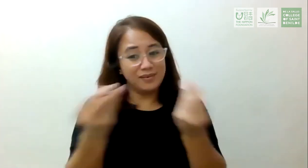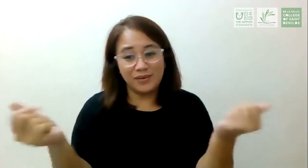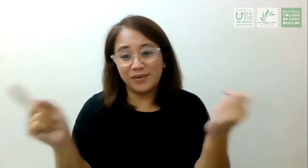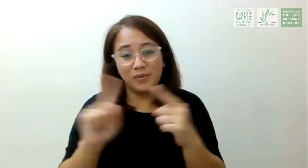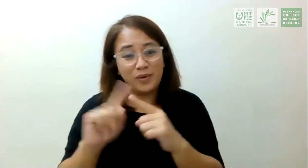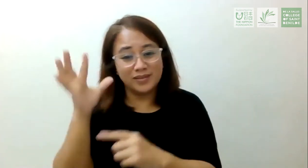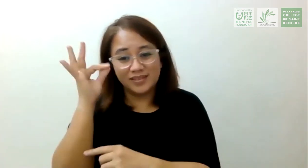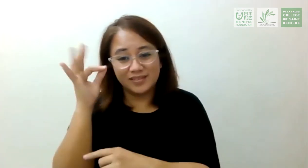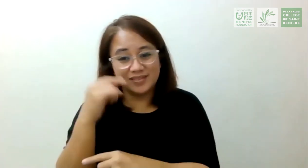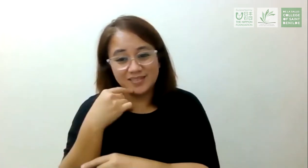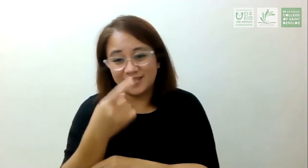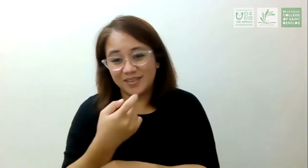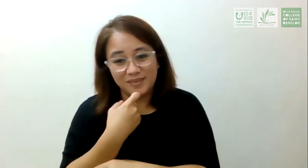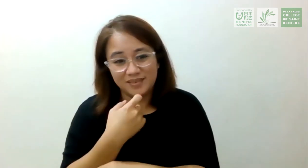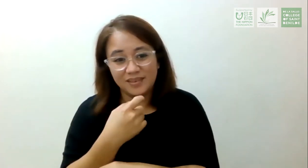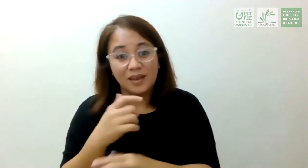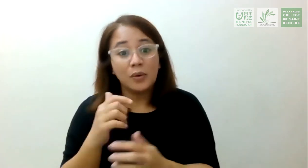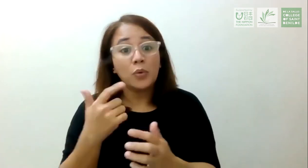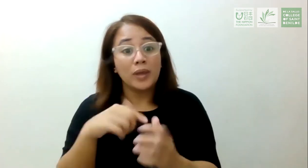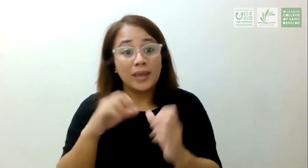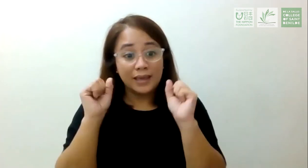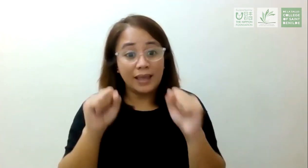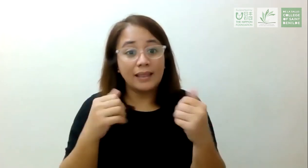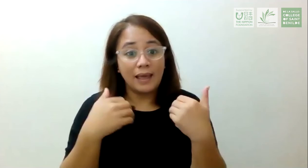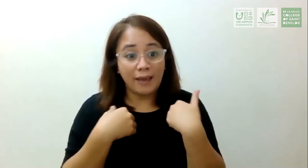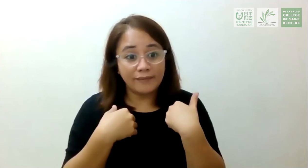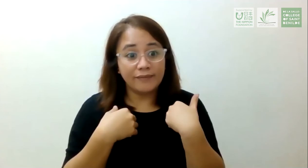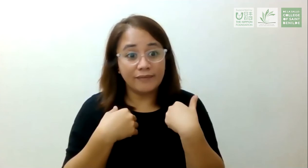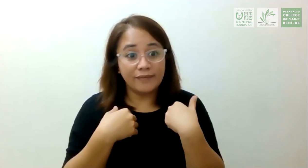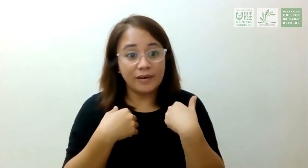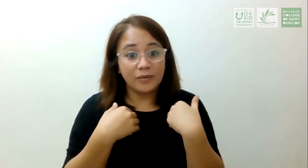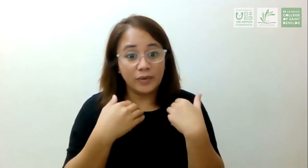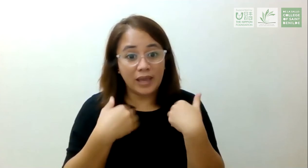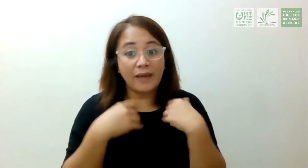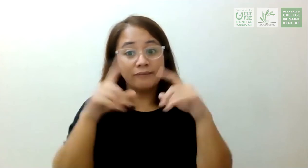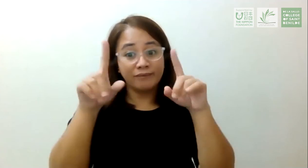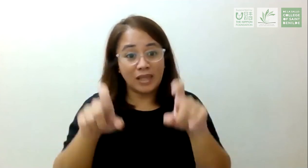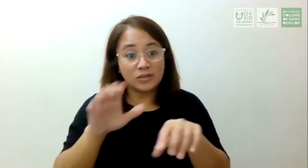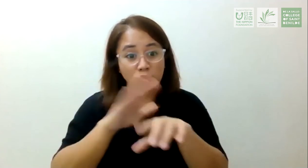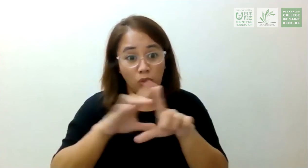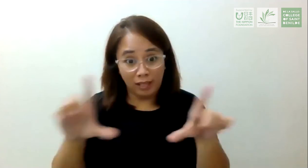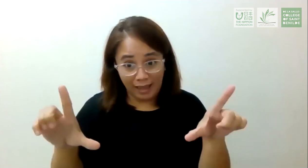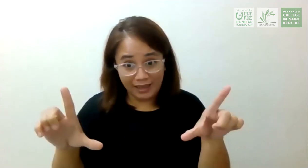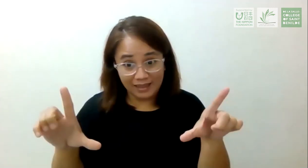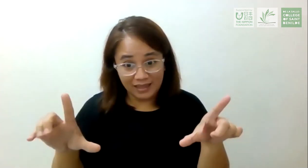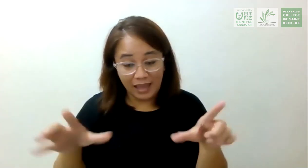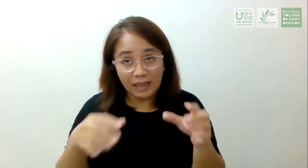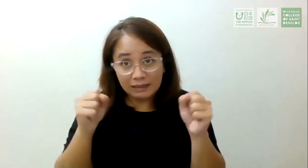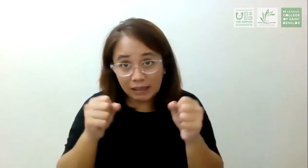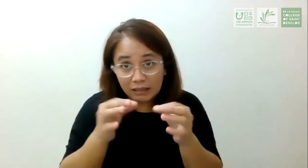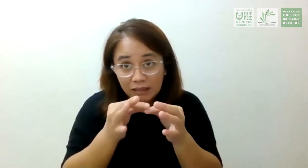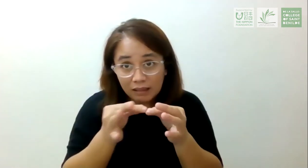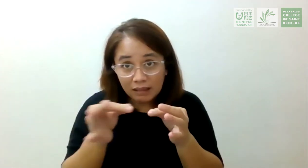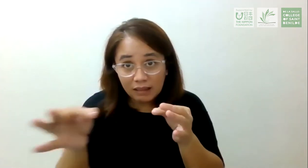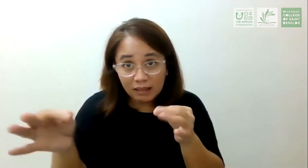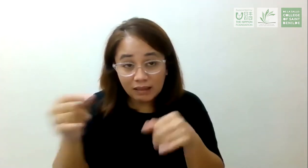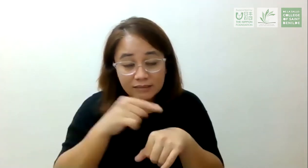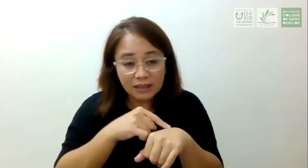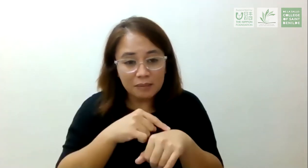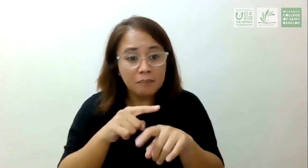can have all of the tests online and more time. The reason why we weren't doing that is I talked